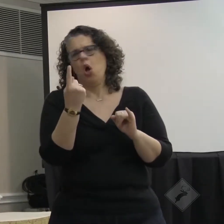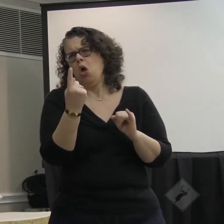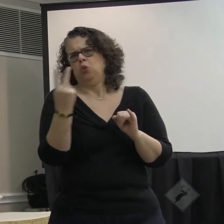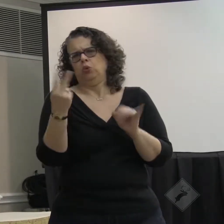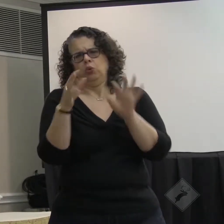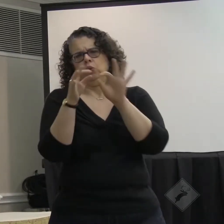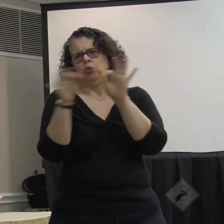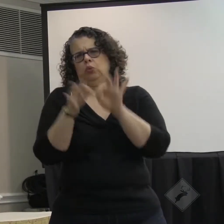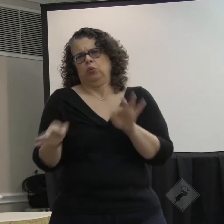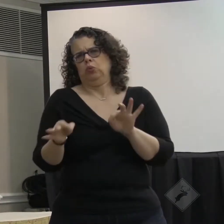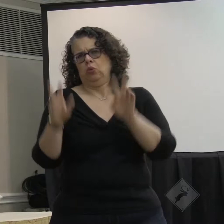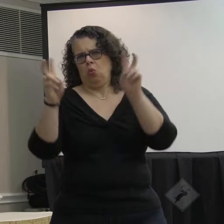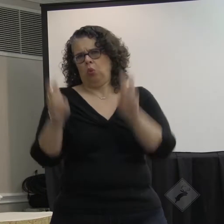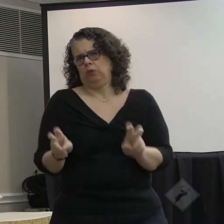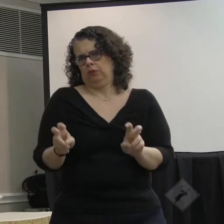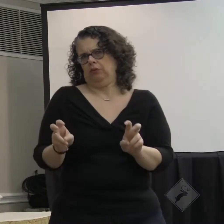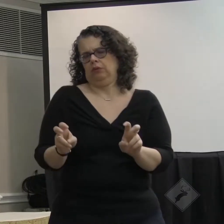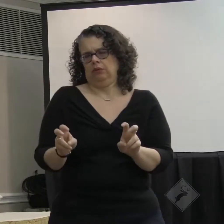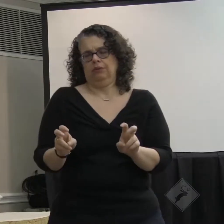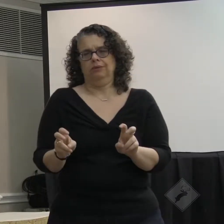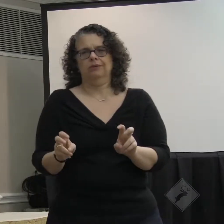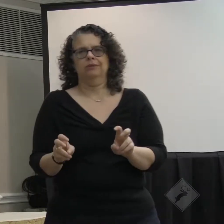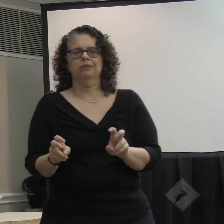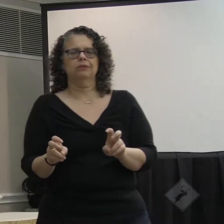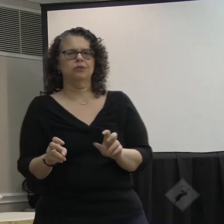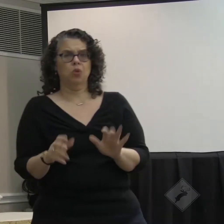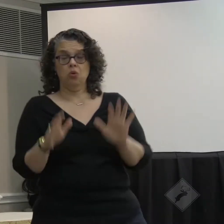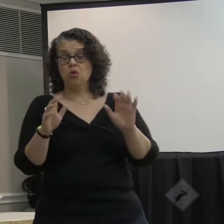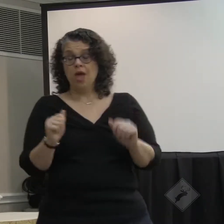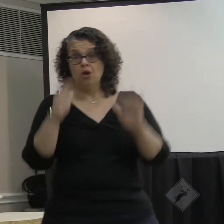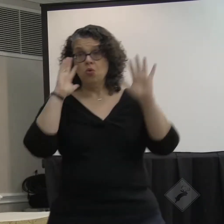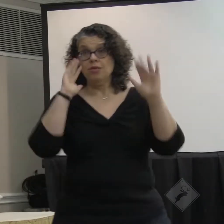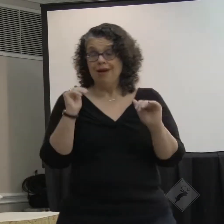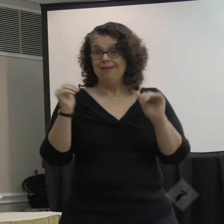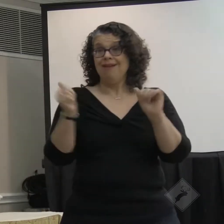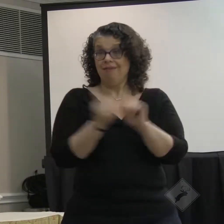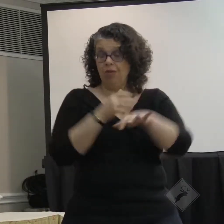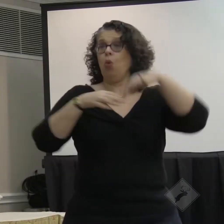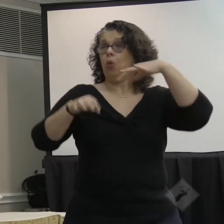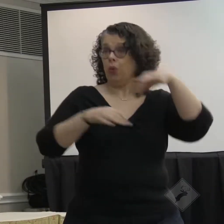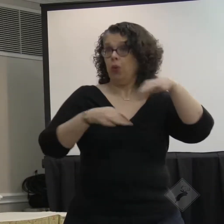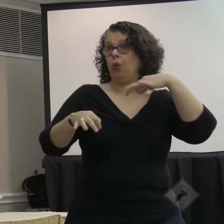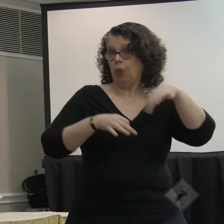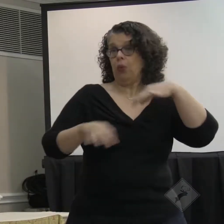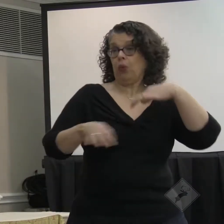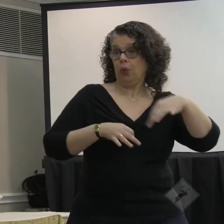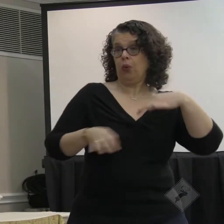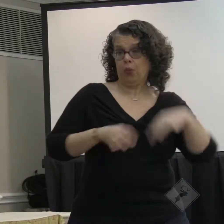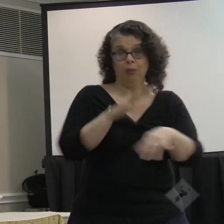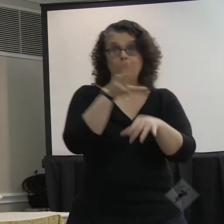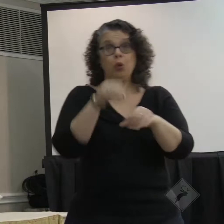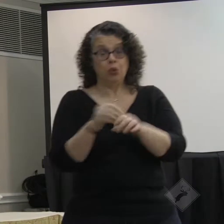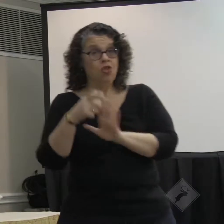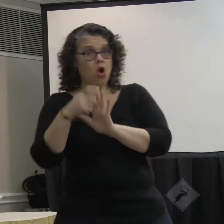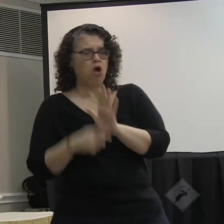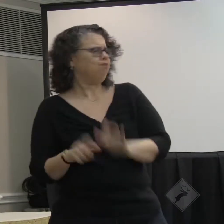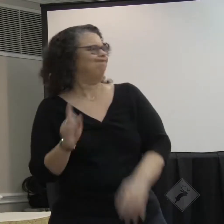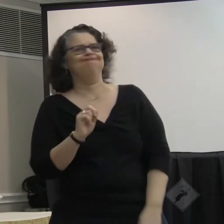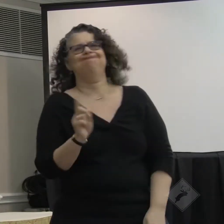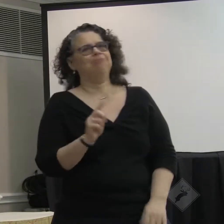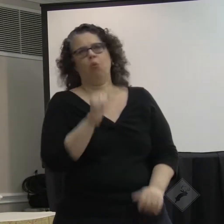quotes. So you can't expect that everything that you're explaining is going to be included in the